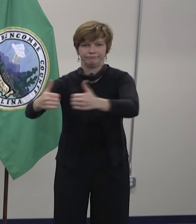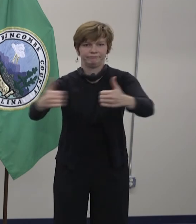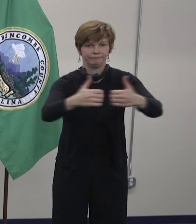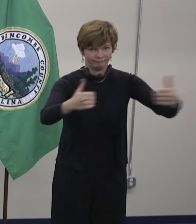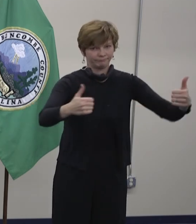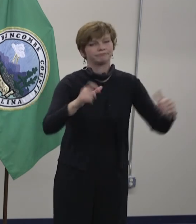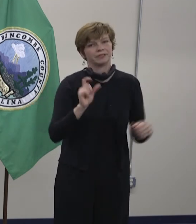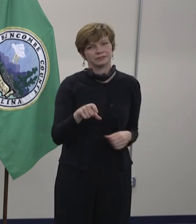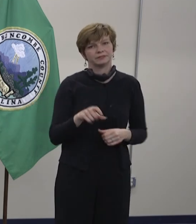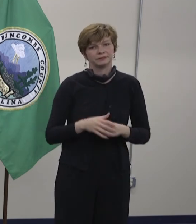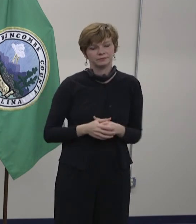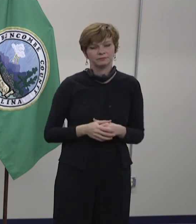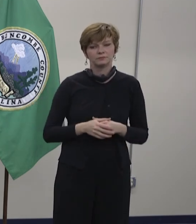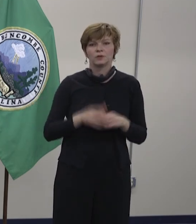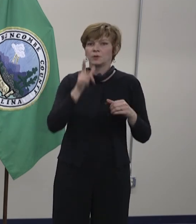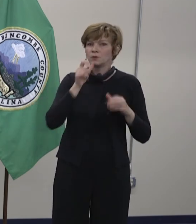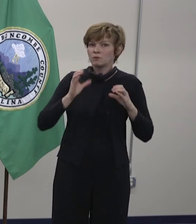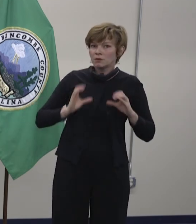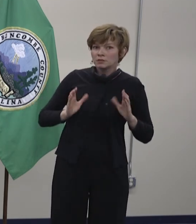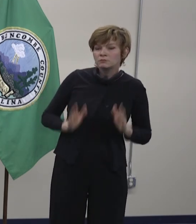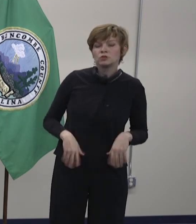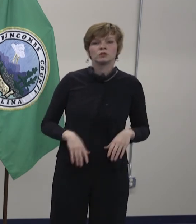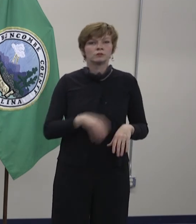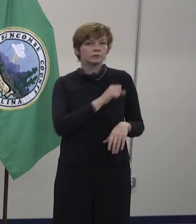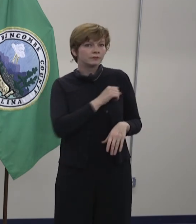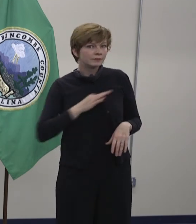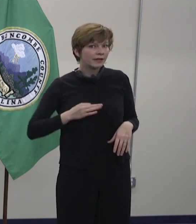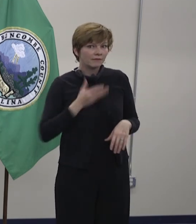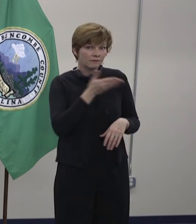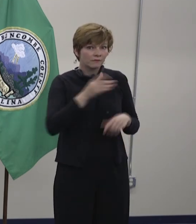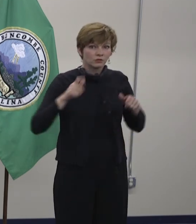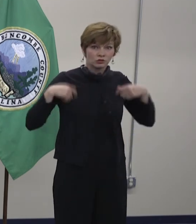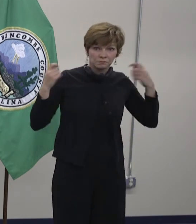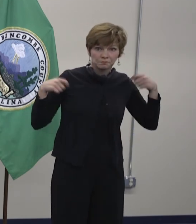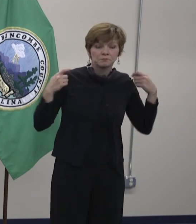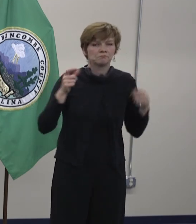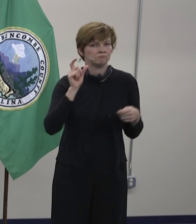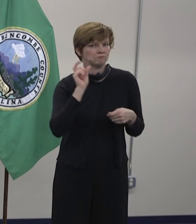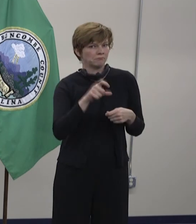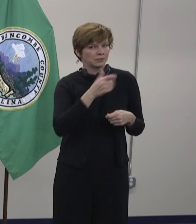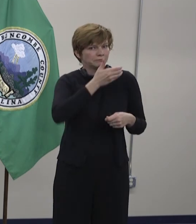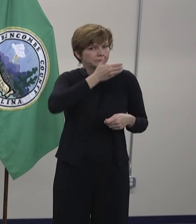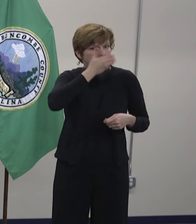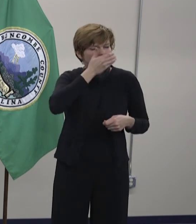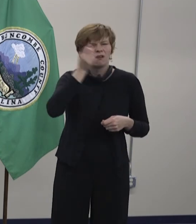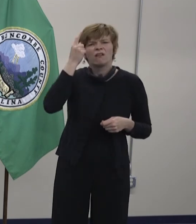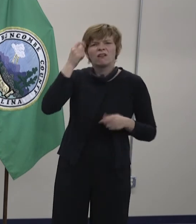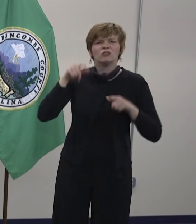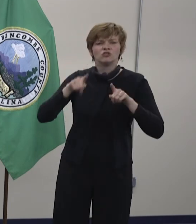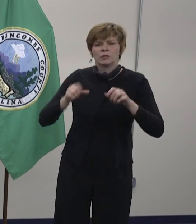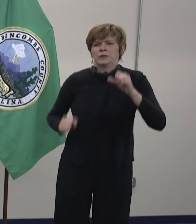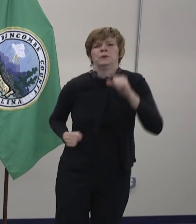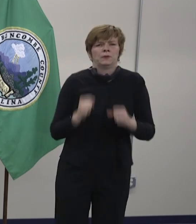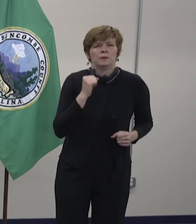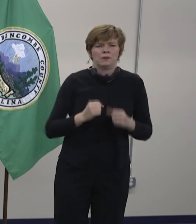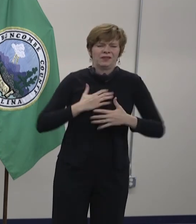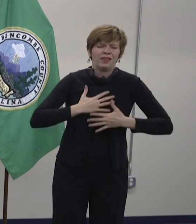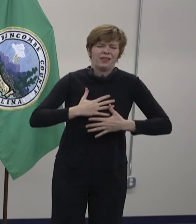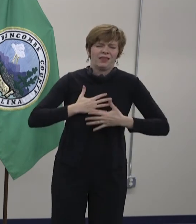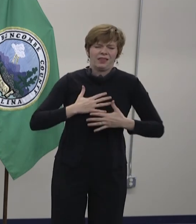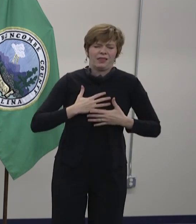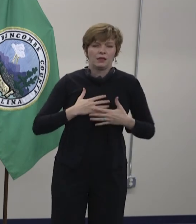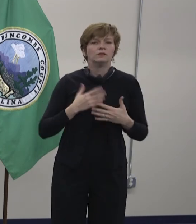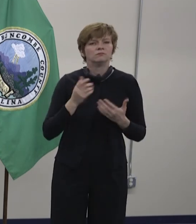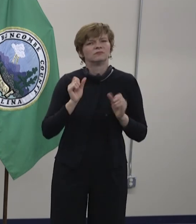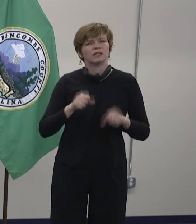Customers and staffs of a gym must wear face coverings unless strenuously exercising. The